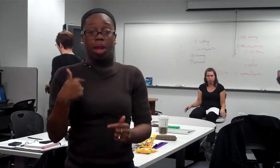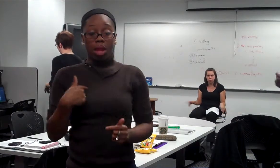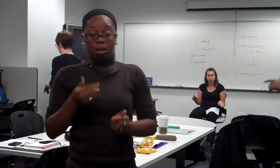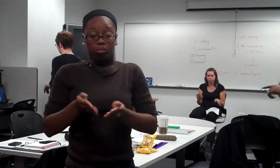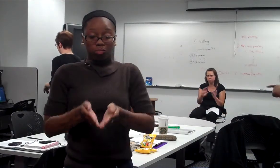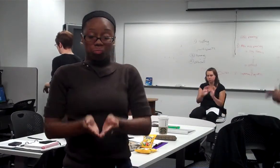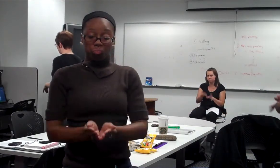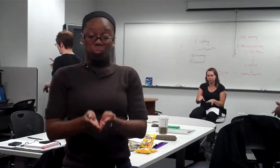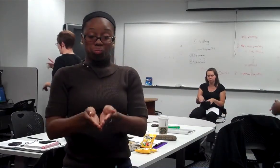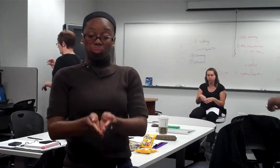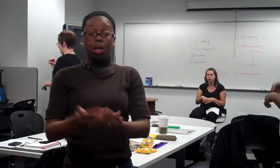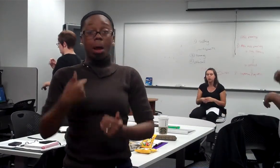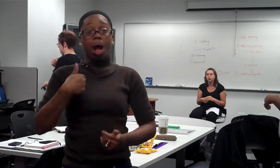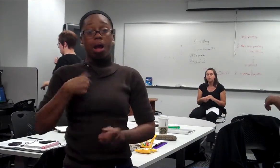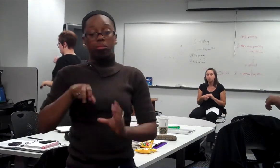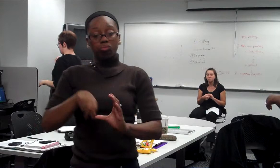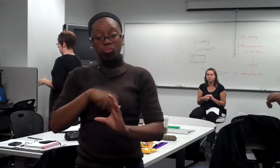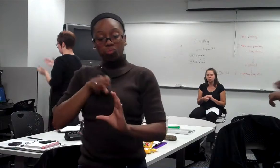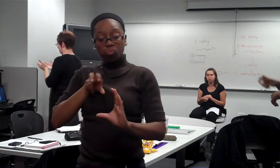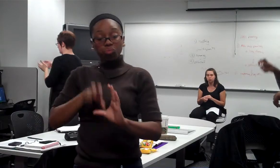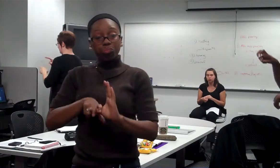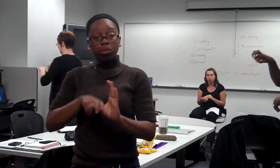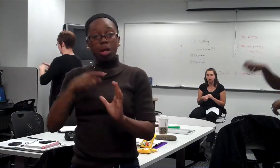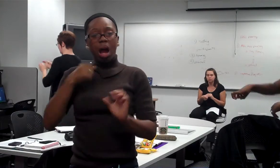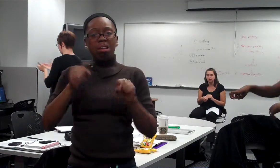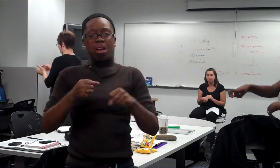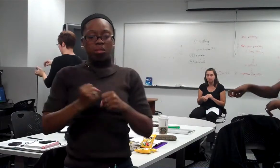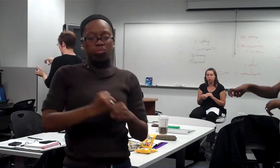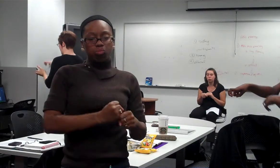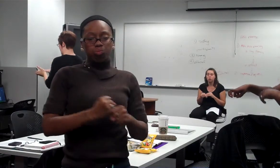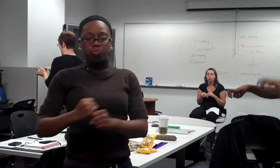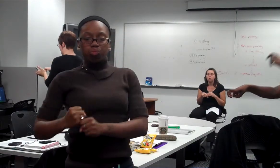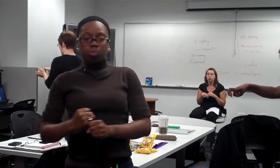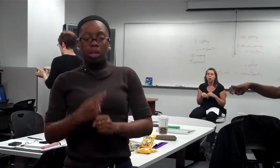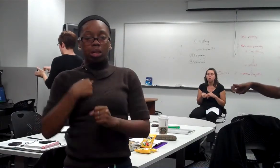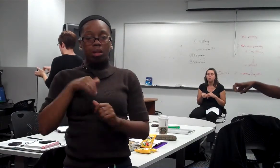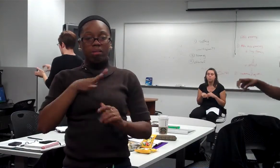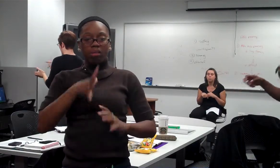canoe. Kevin says that's fine. He gets in the front, sits down.